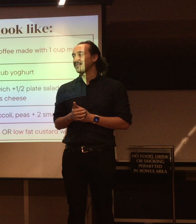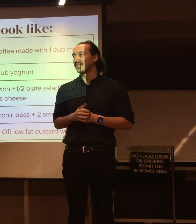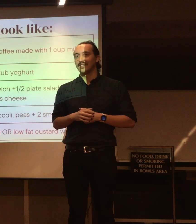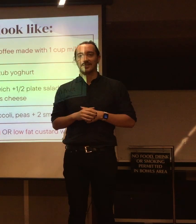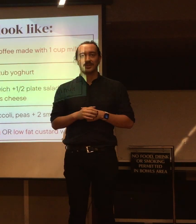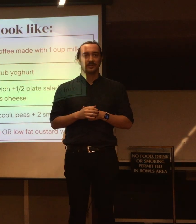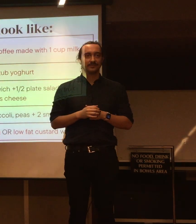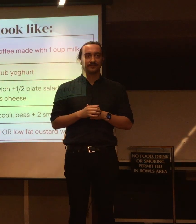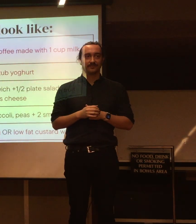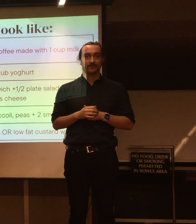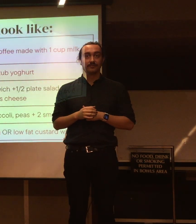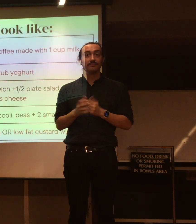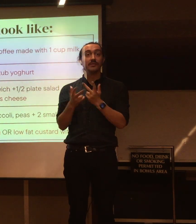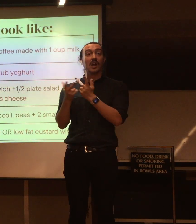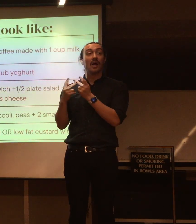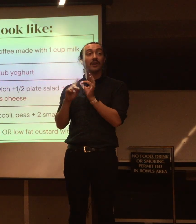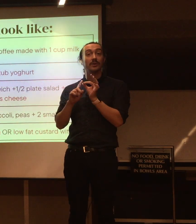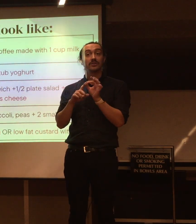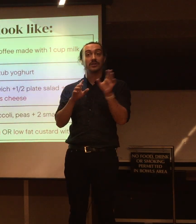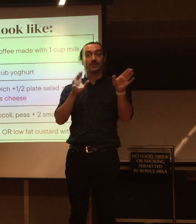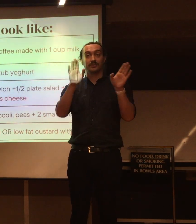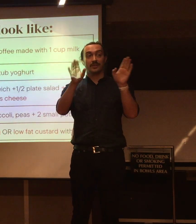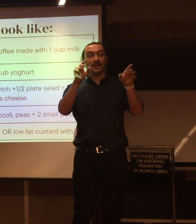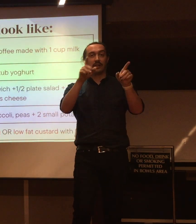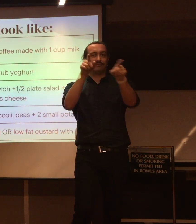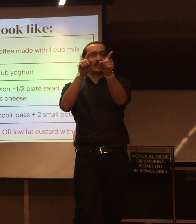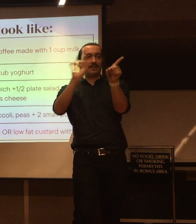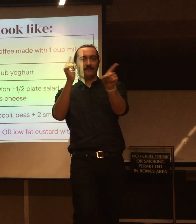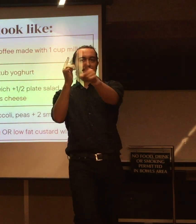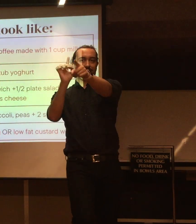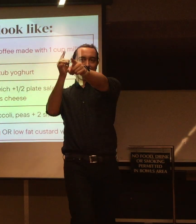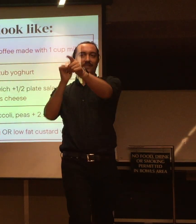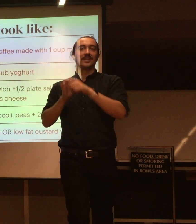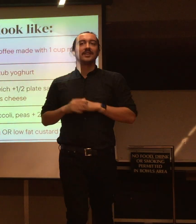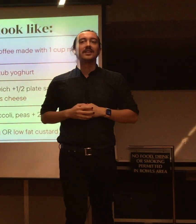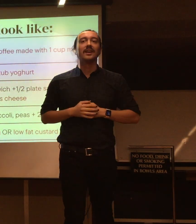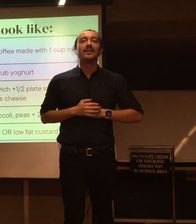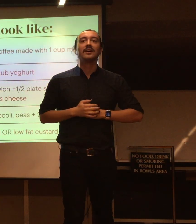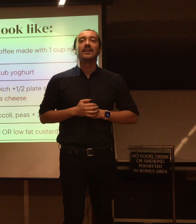Yeah. Okay. Any other questions? Yeah.